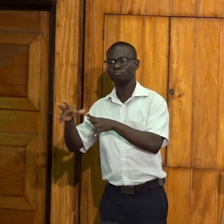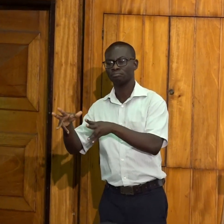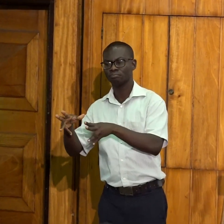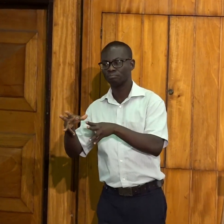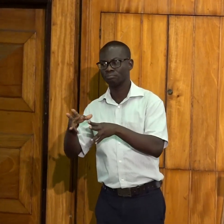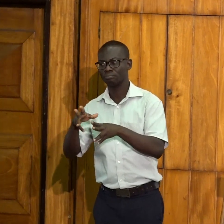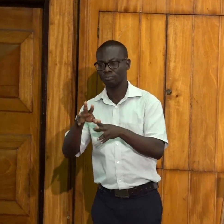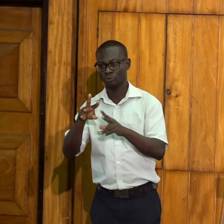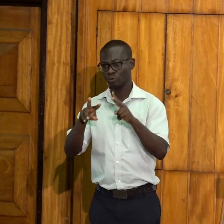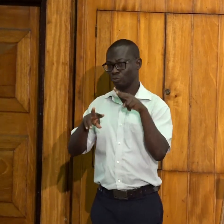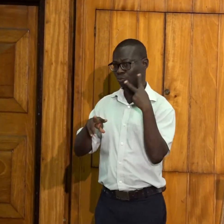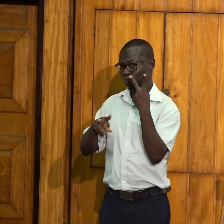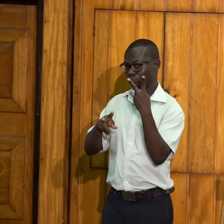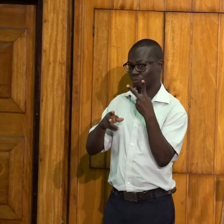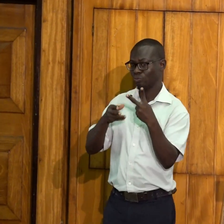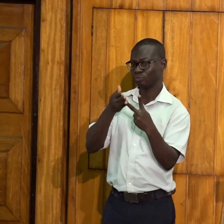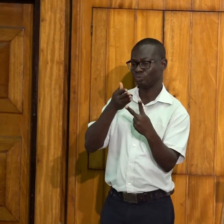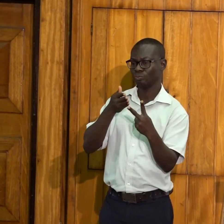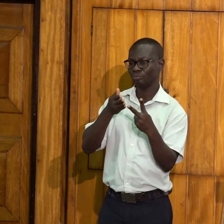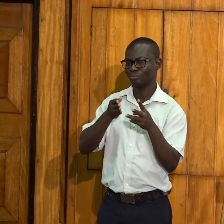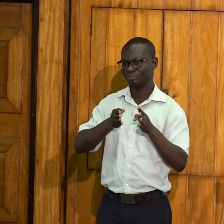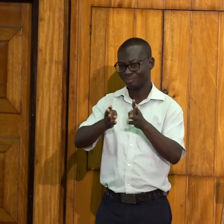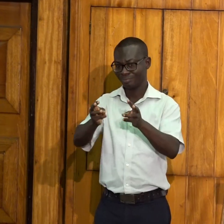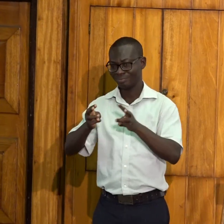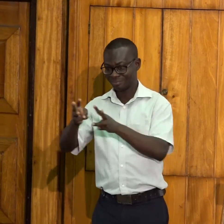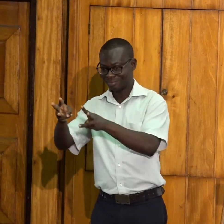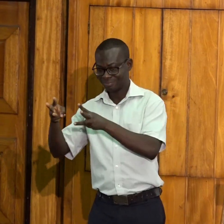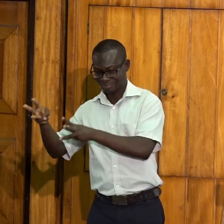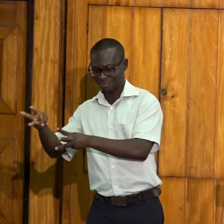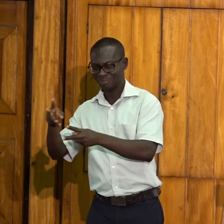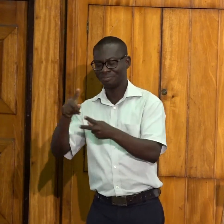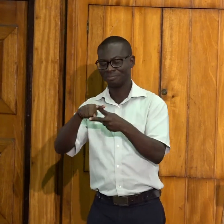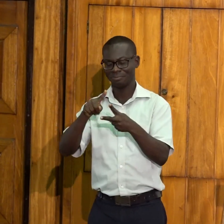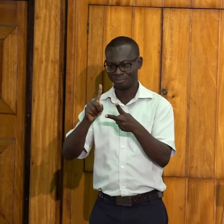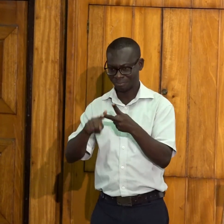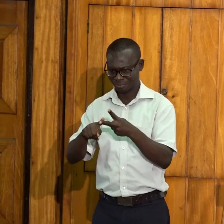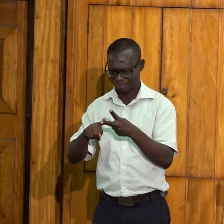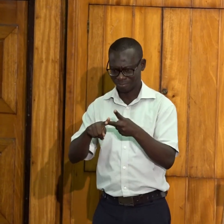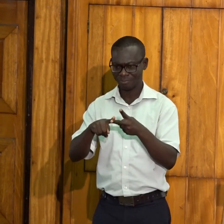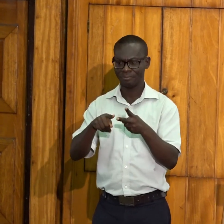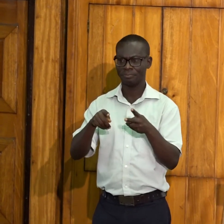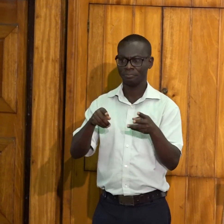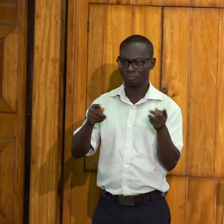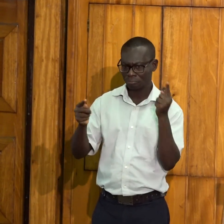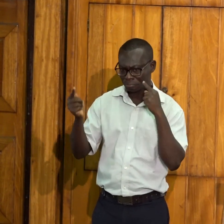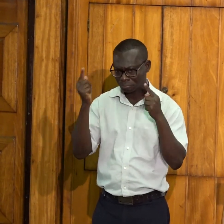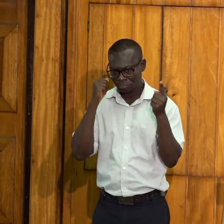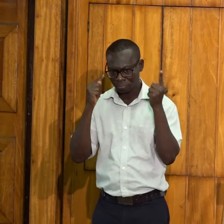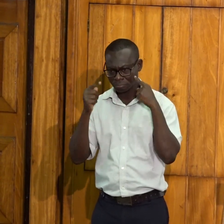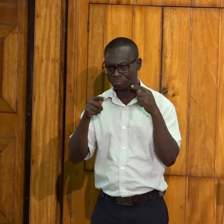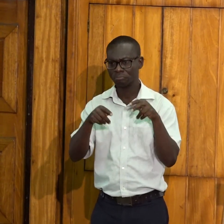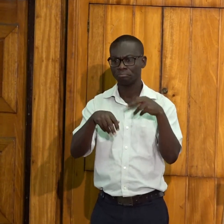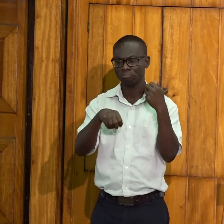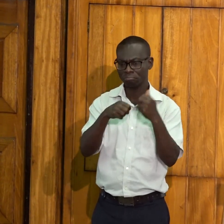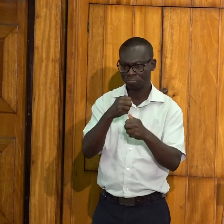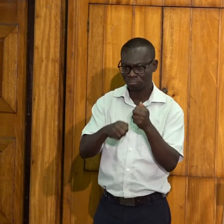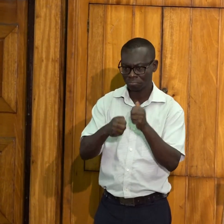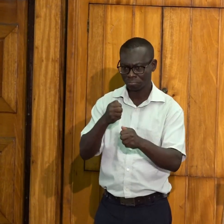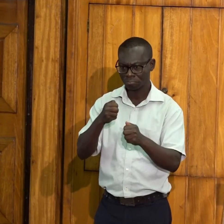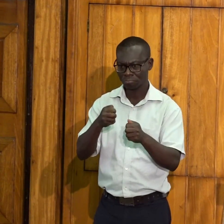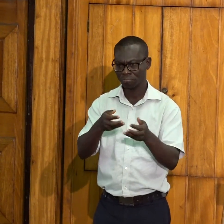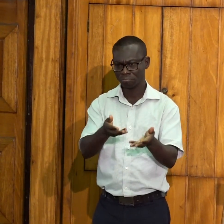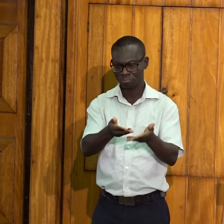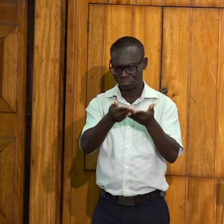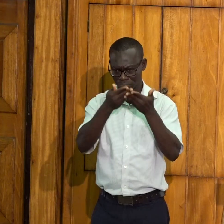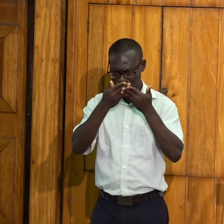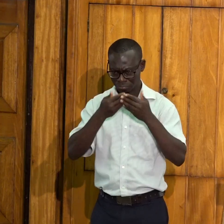bi-directional approach, where we get cases from the clinic that we need to take back to the community, and vice